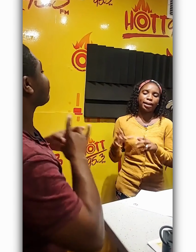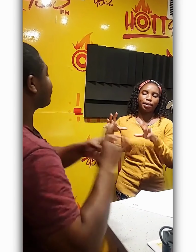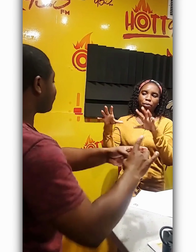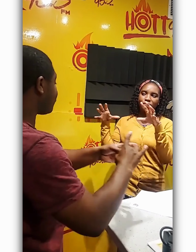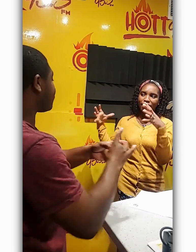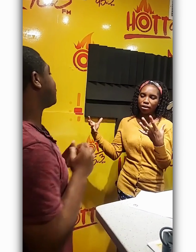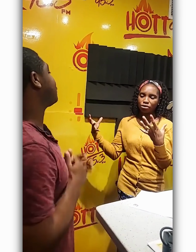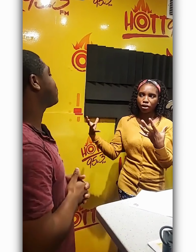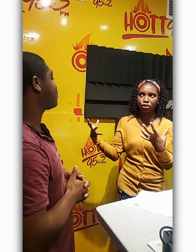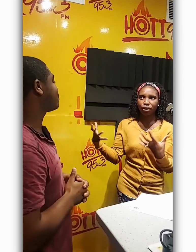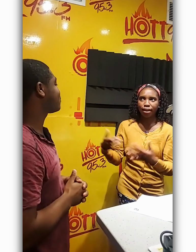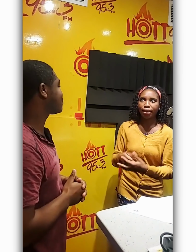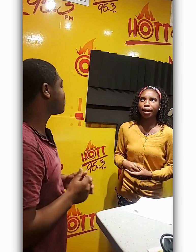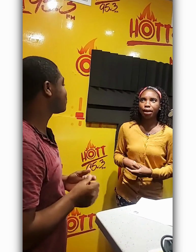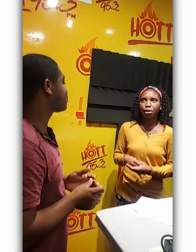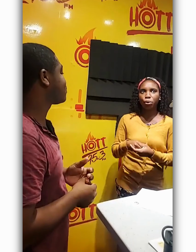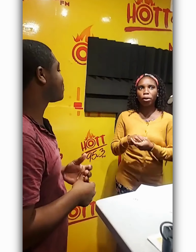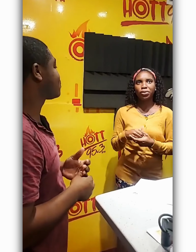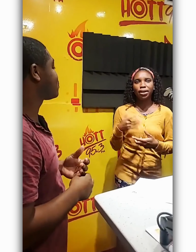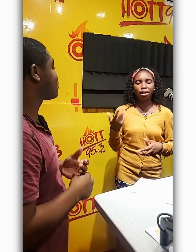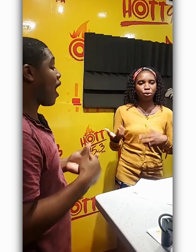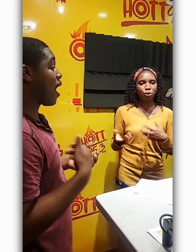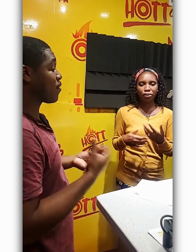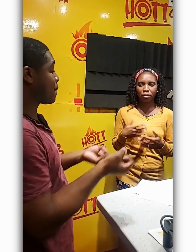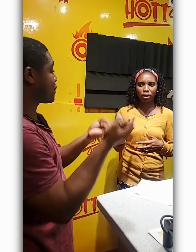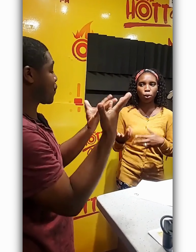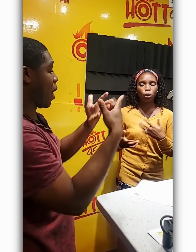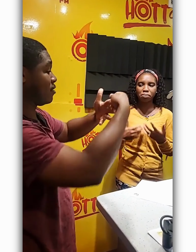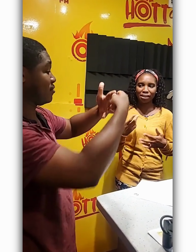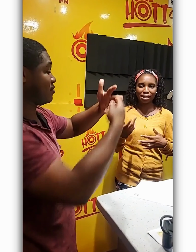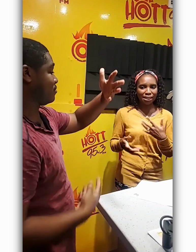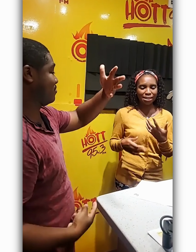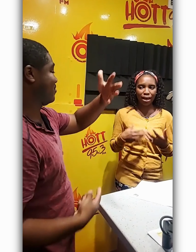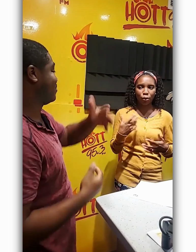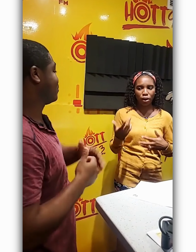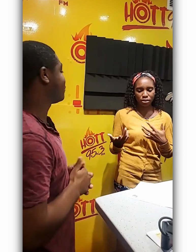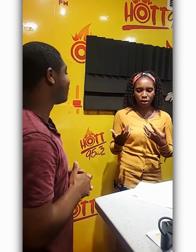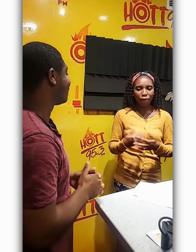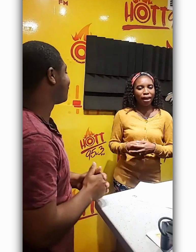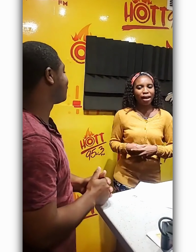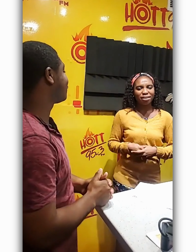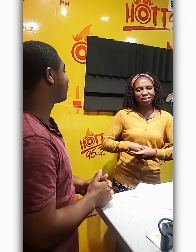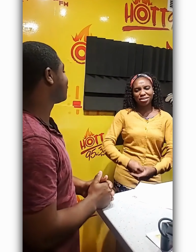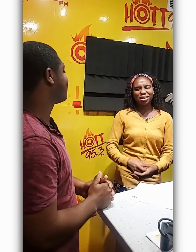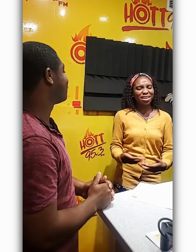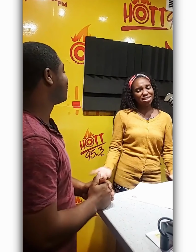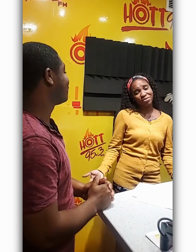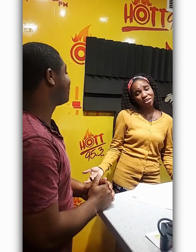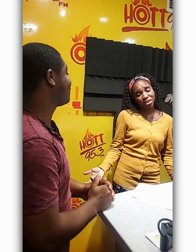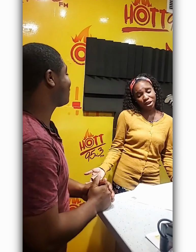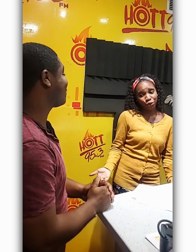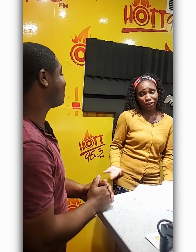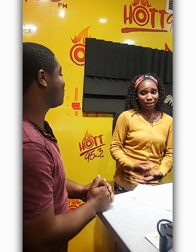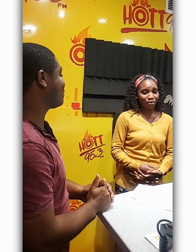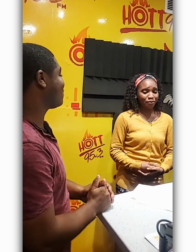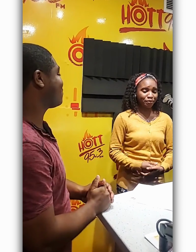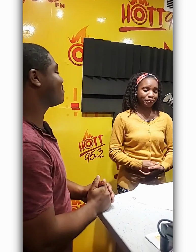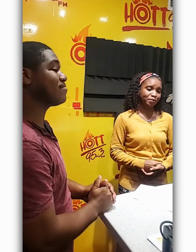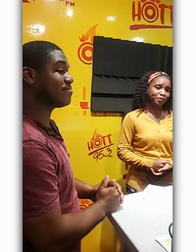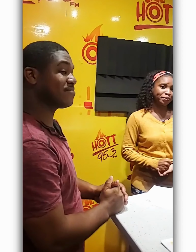And with that structure, then they can do what they need to do, whether it be hold meetings and what's not. The list is very long, really. You know the list